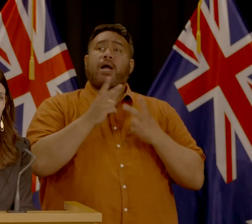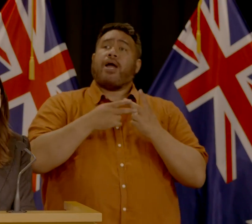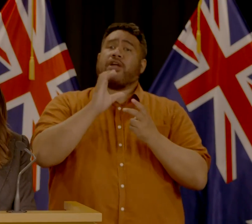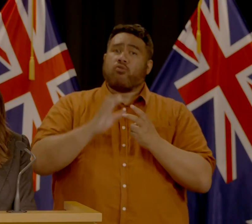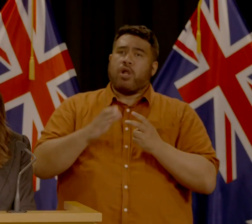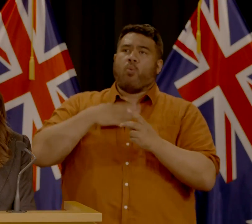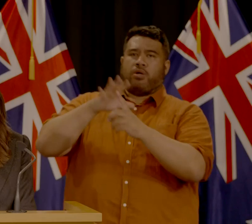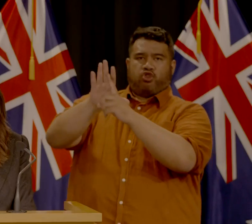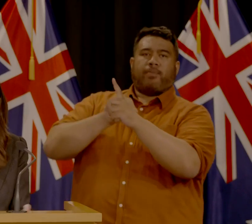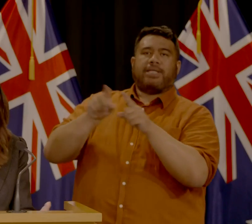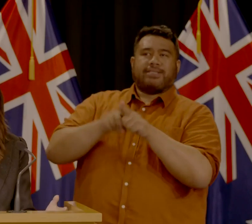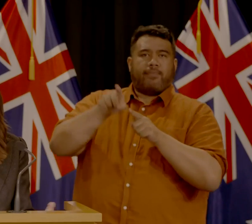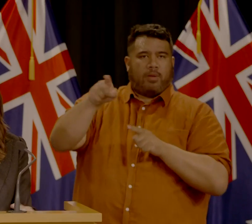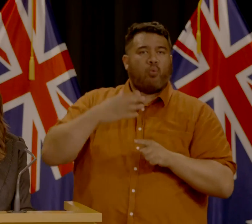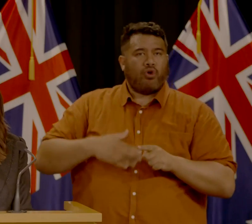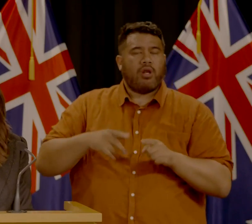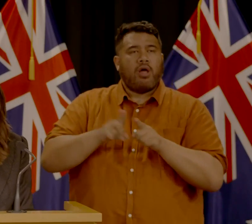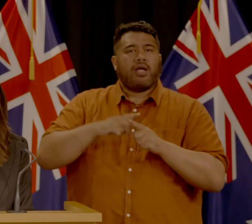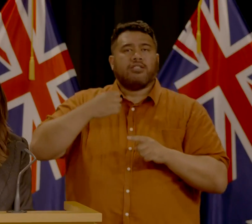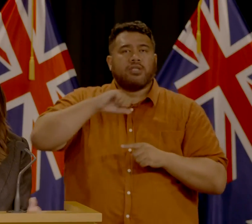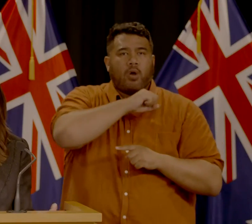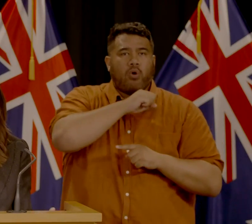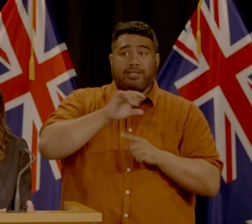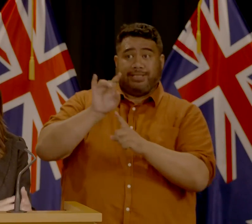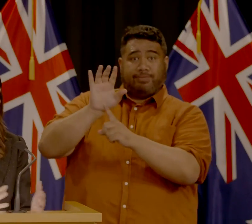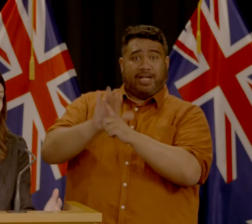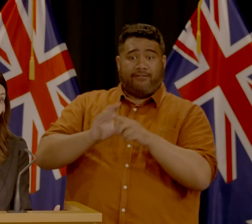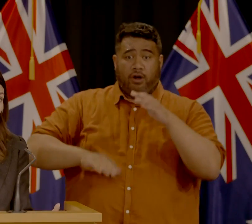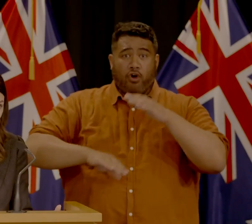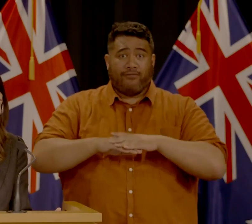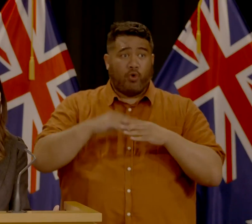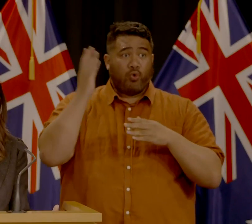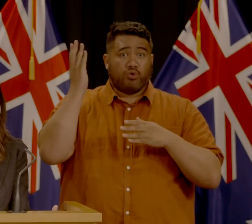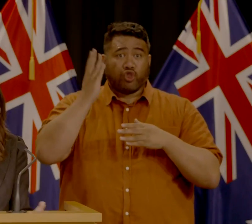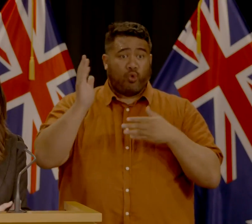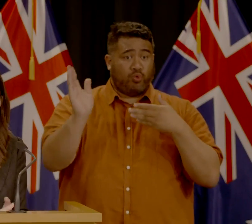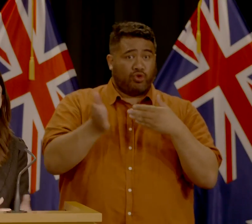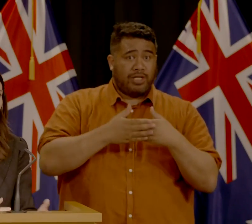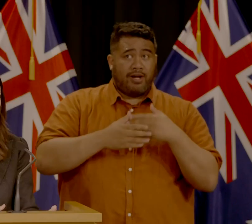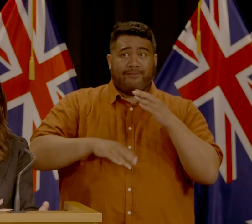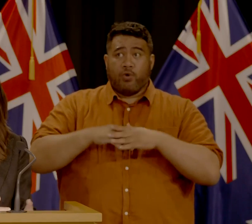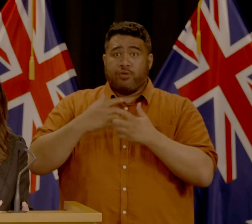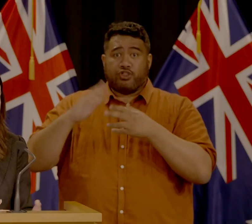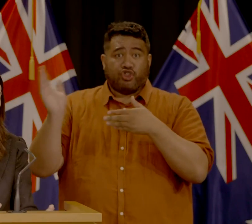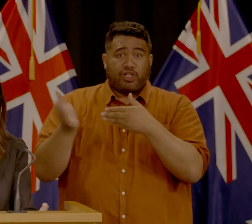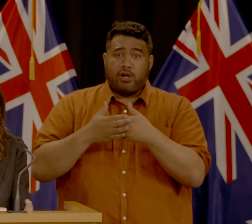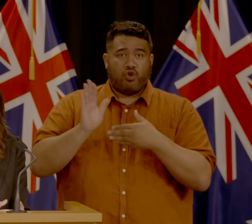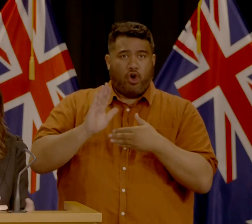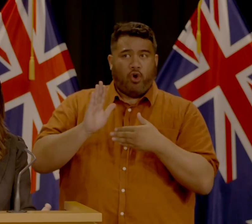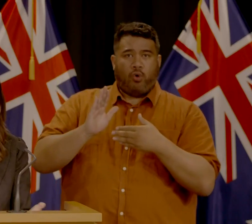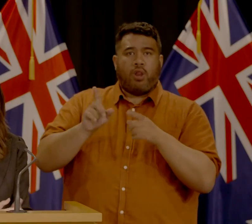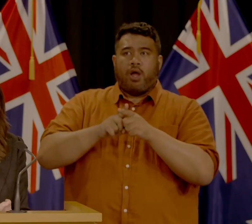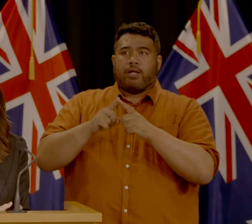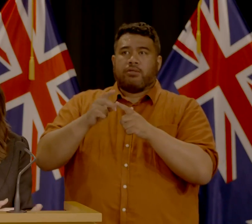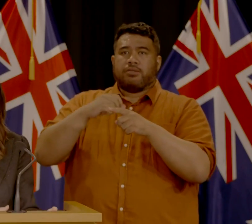likes of Taiwan, haven't en masse shut down their schooling systems. They have, for instance, some countries, Singapore